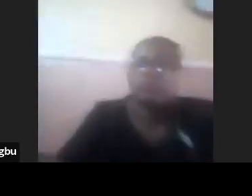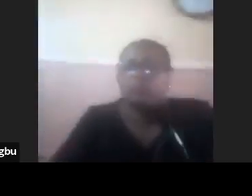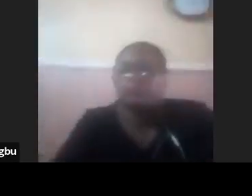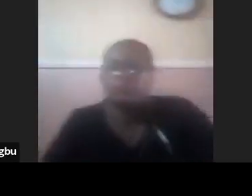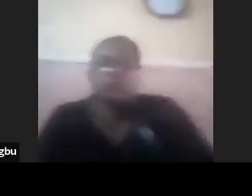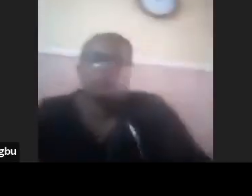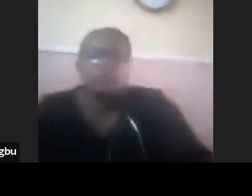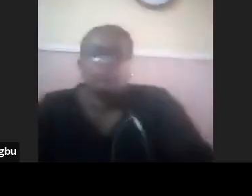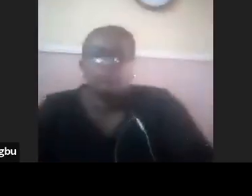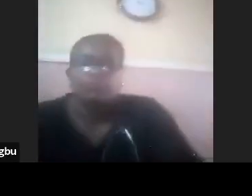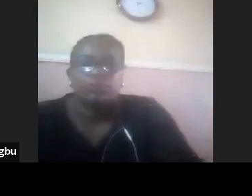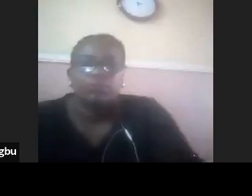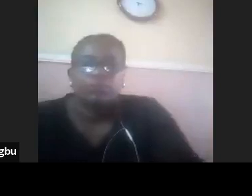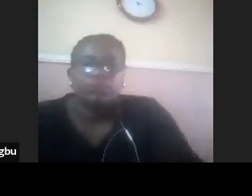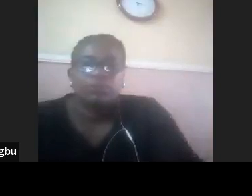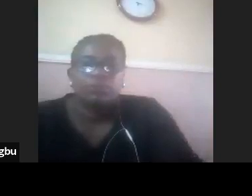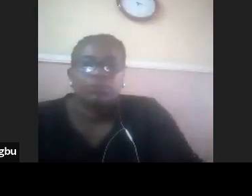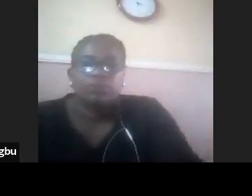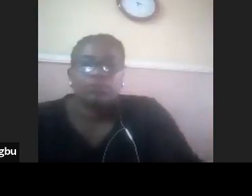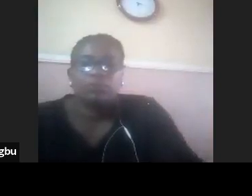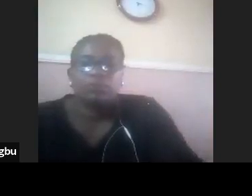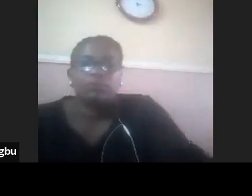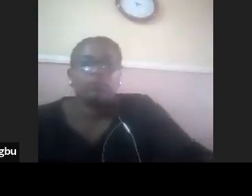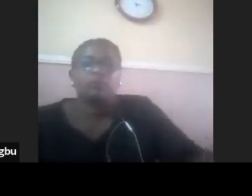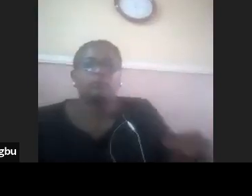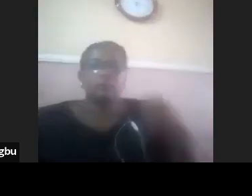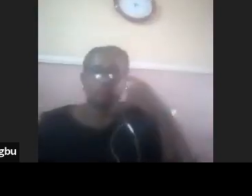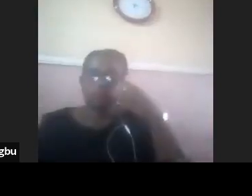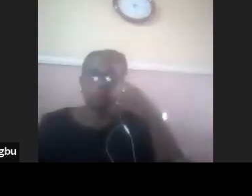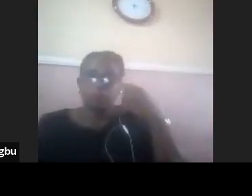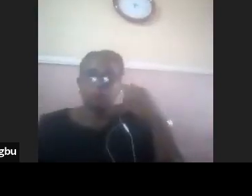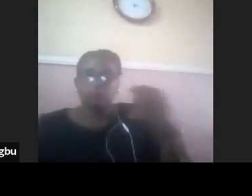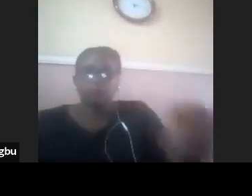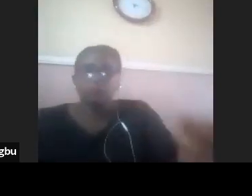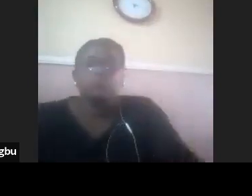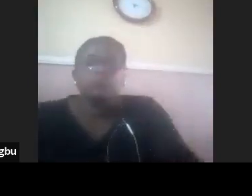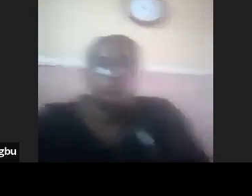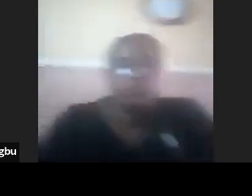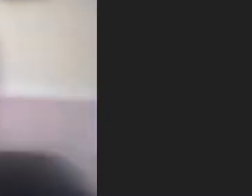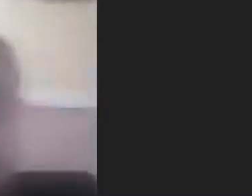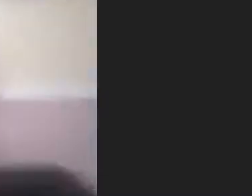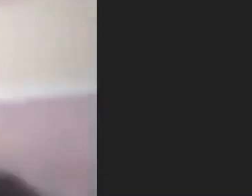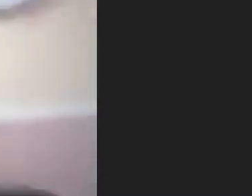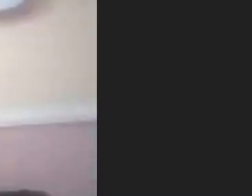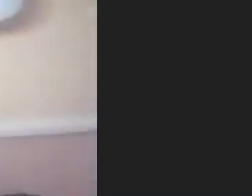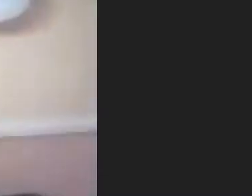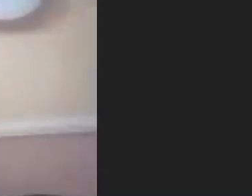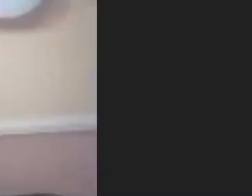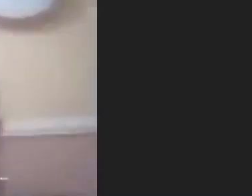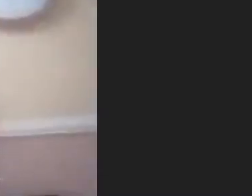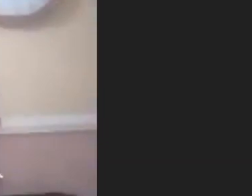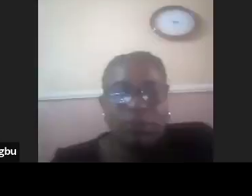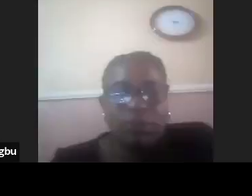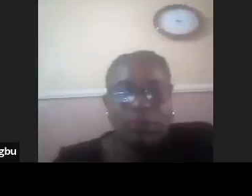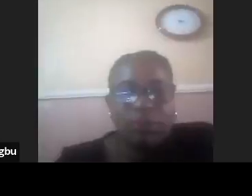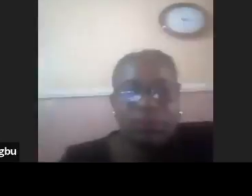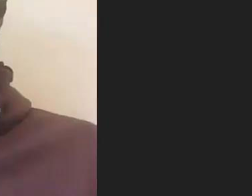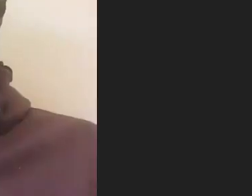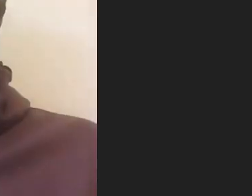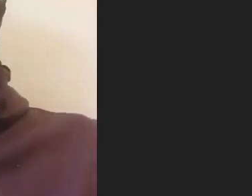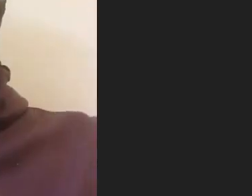How is it linked to the experiences that you had while growing up? Or maybe the